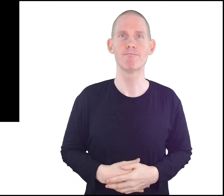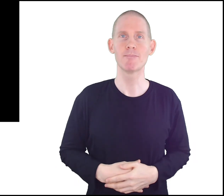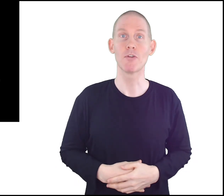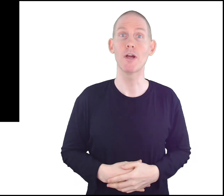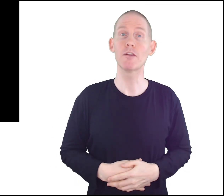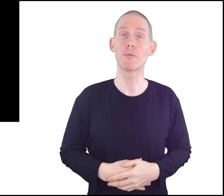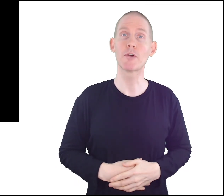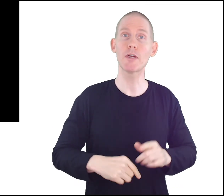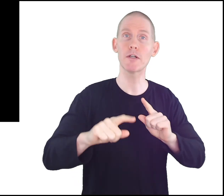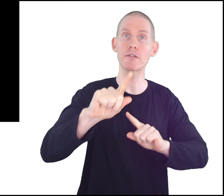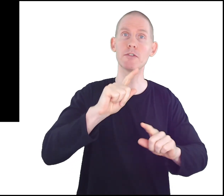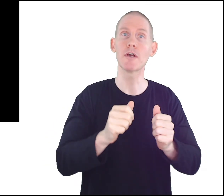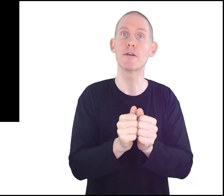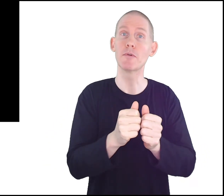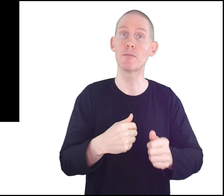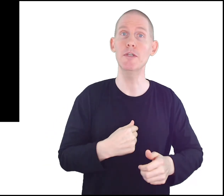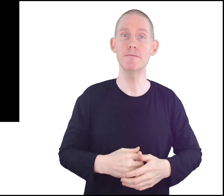All right, a little bit quicker. Sign with me.